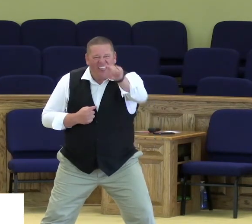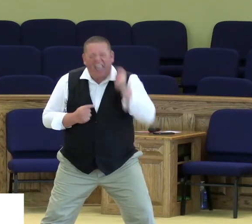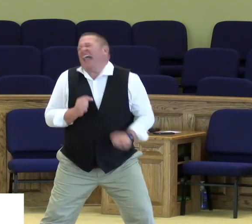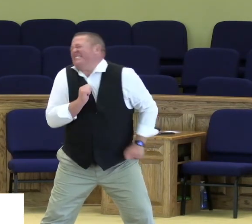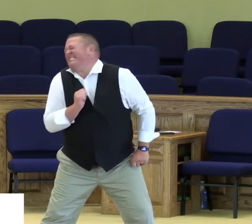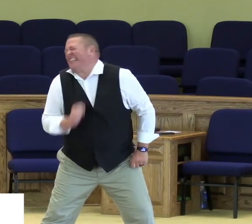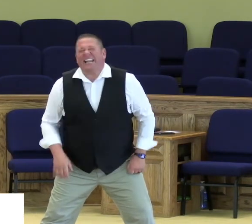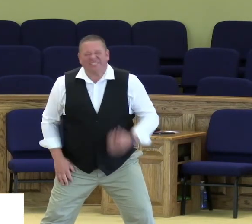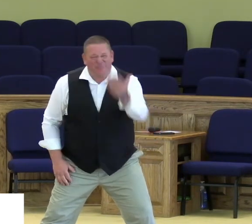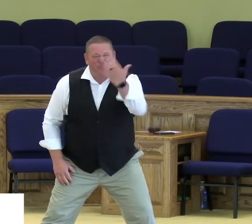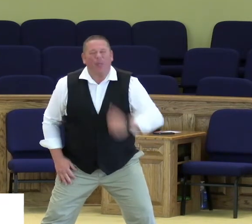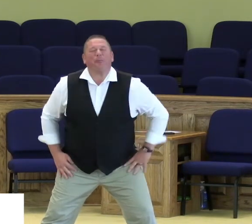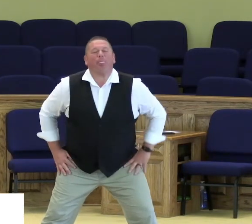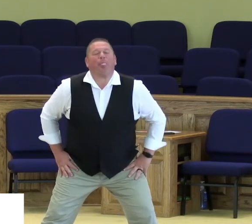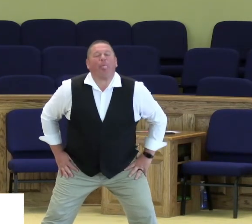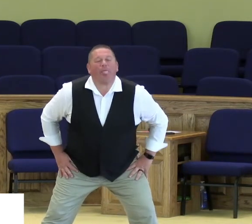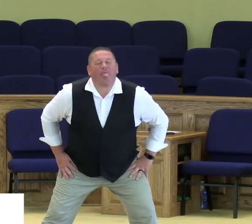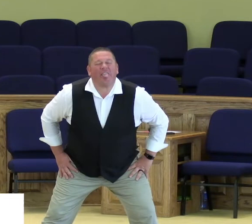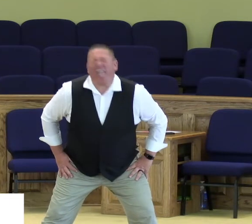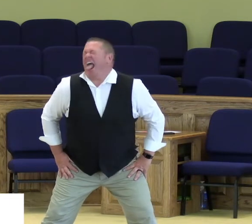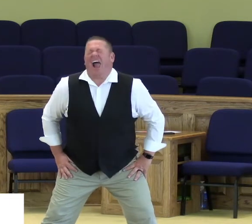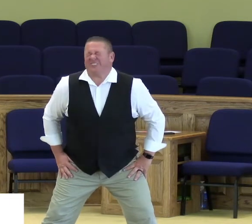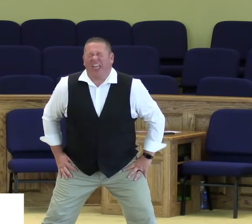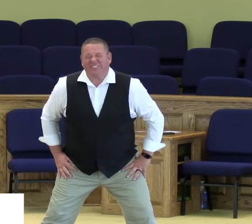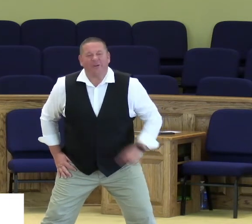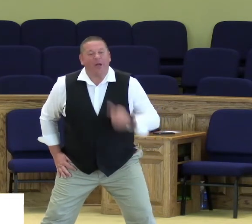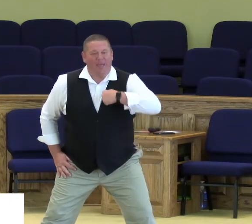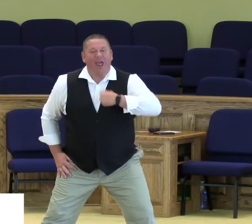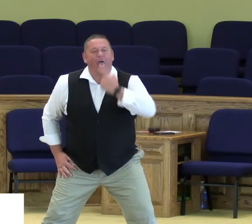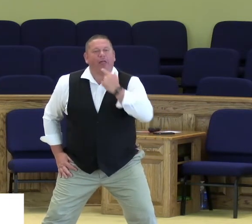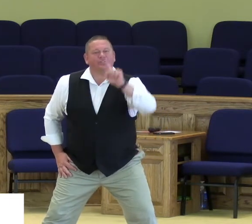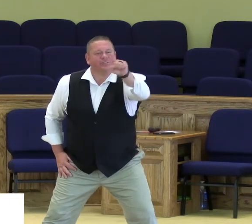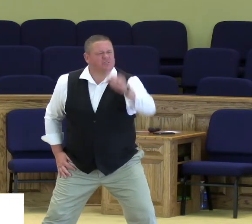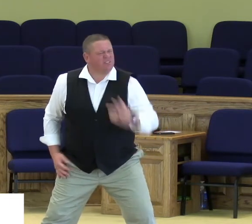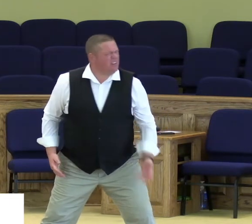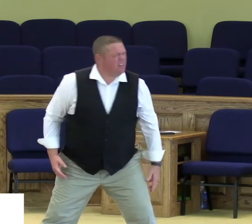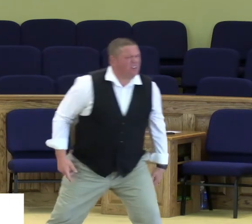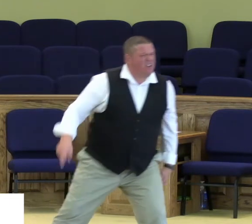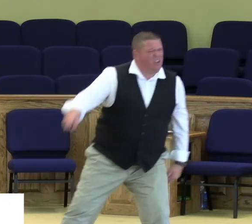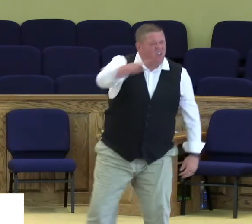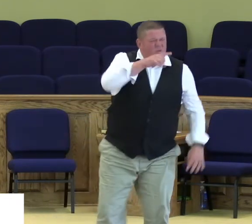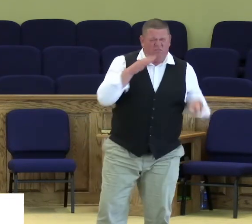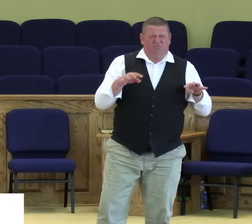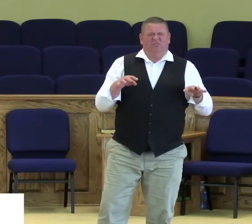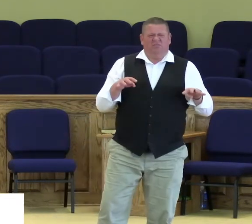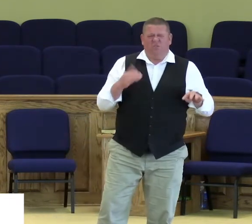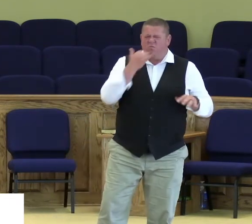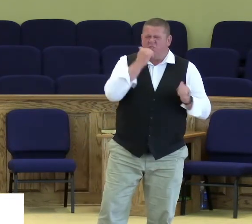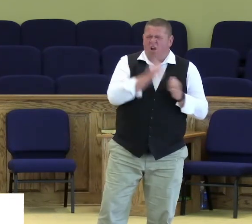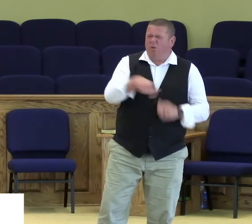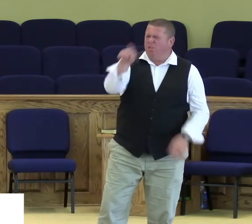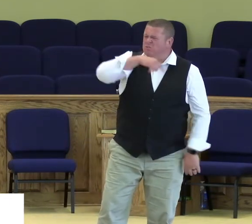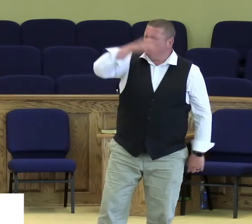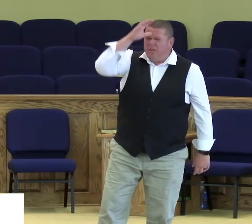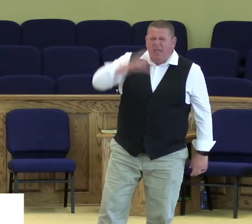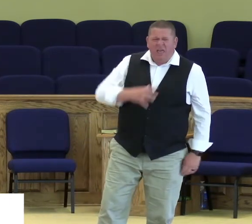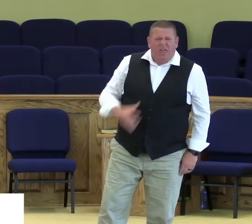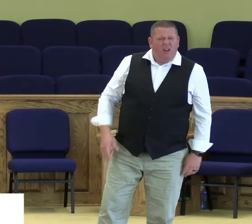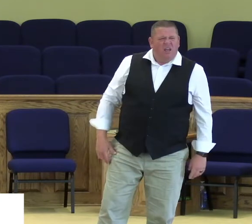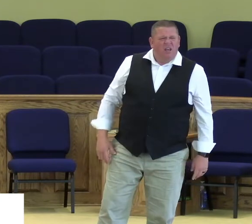Can I touch your tongue? Oh, okay. No, touch mine. Oh, okay. My turn. You all would be like, what is wrong with those